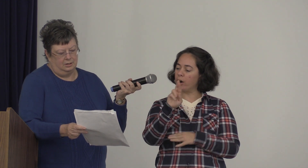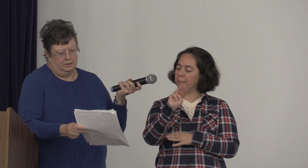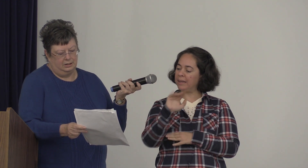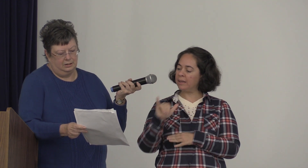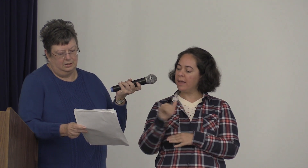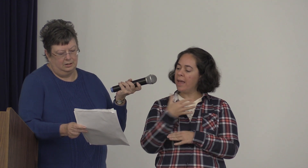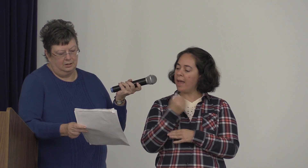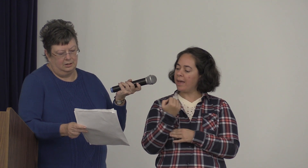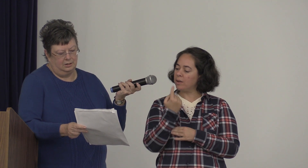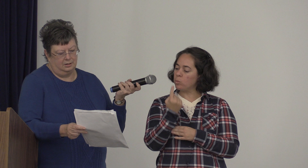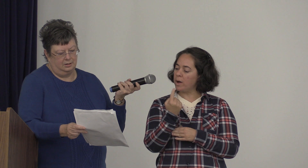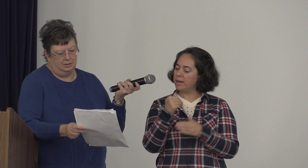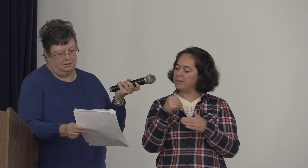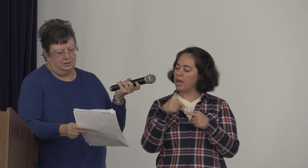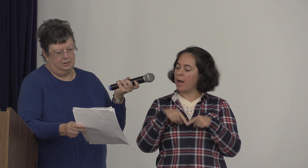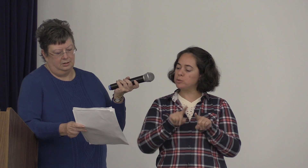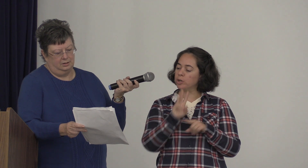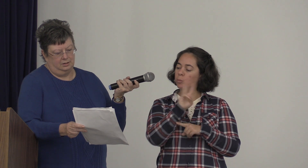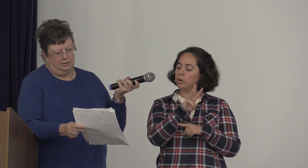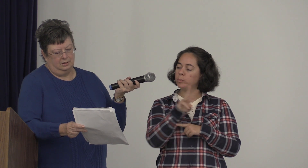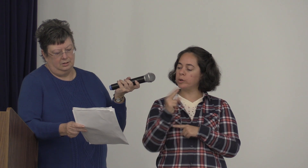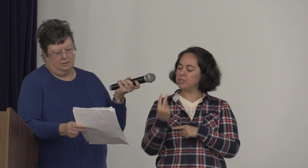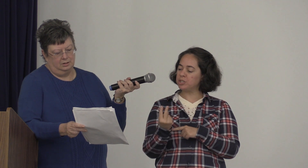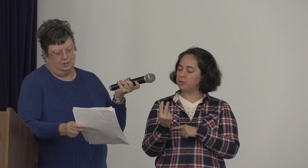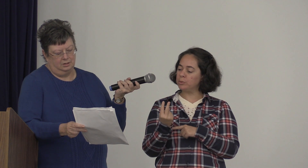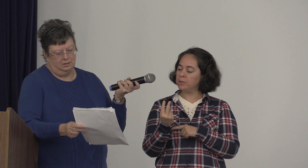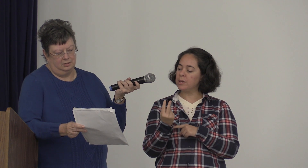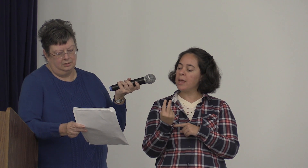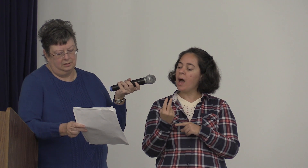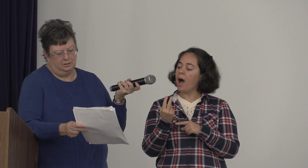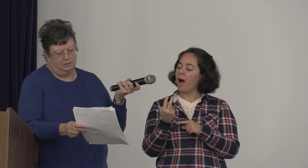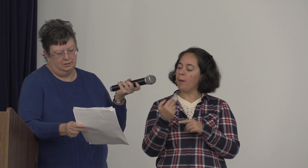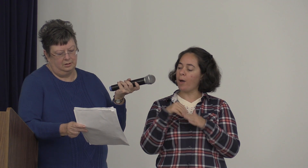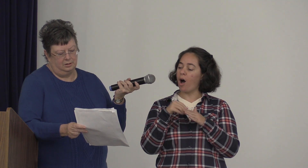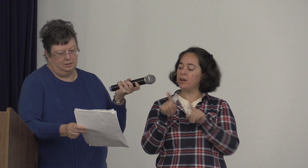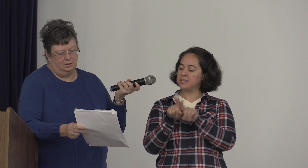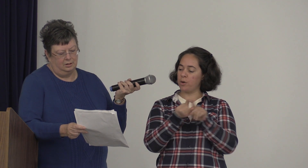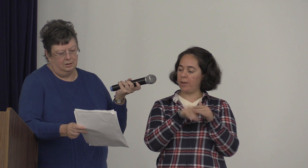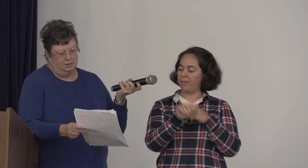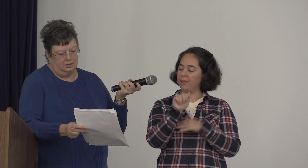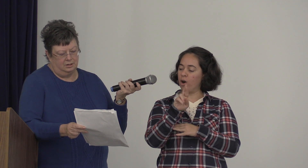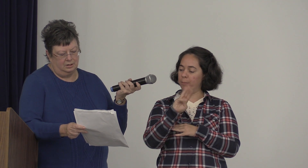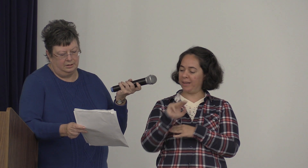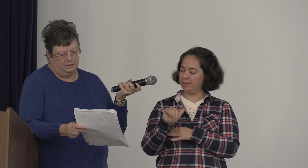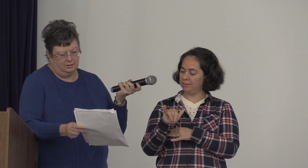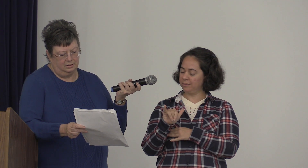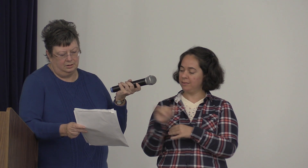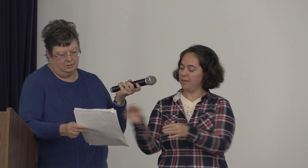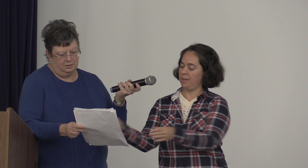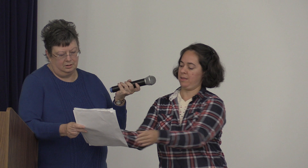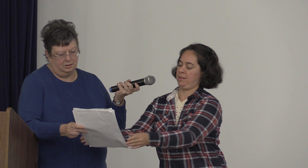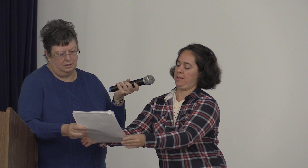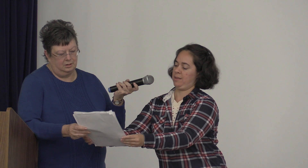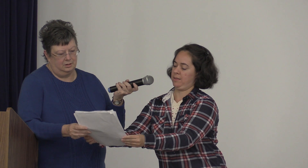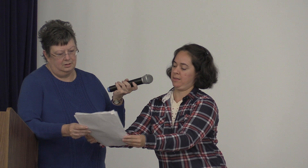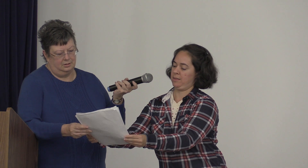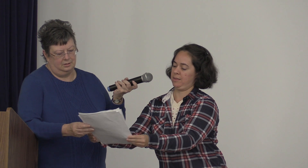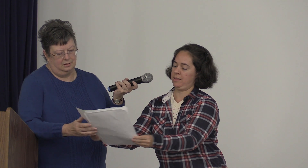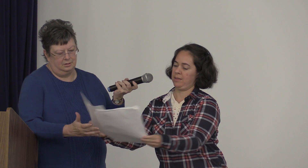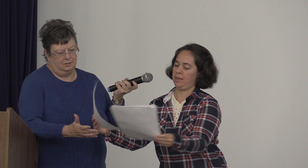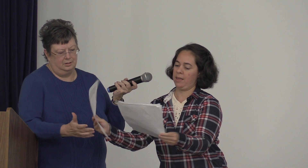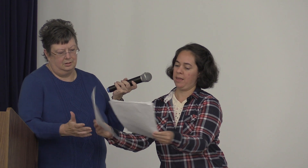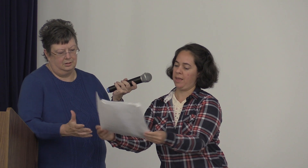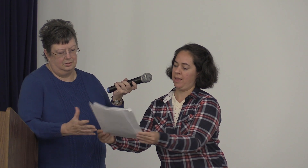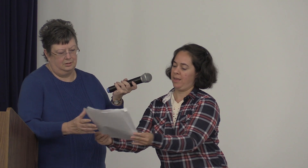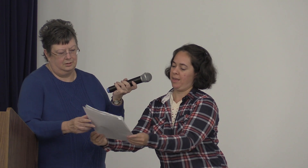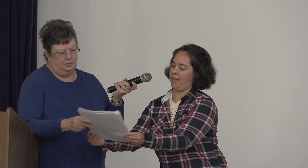in the Army and one during World War II, also in the Army.